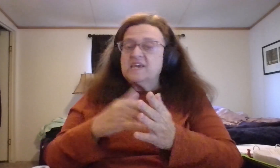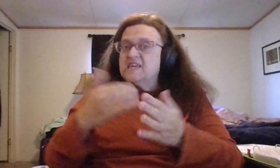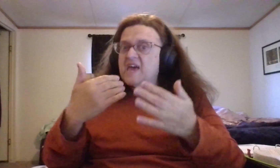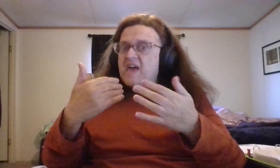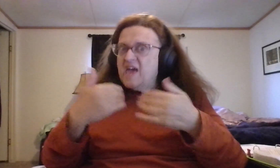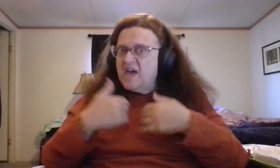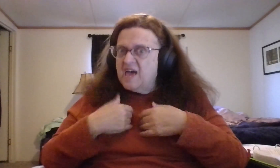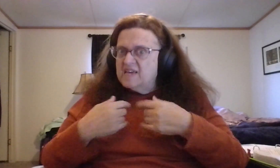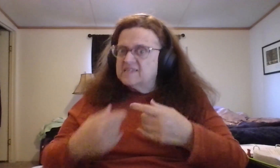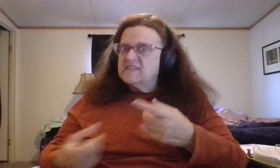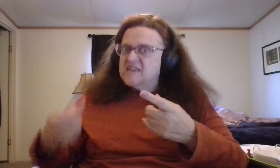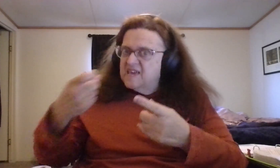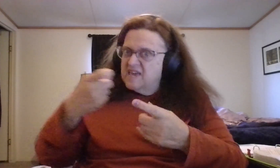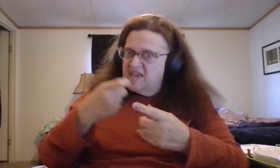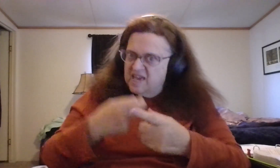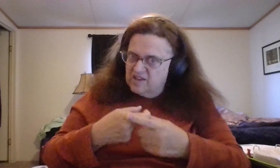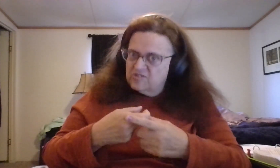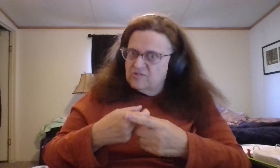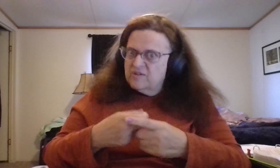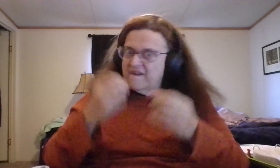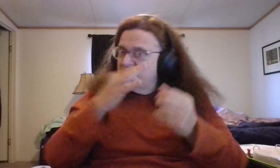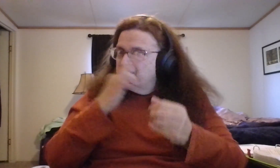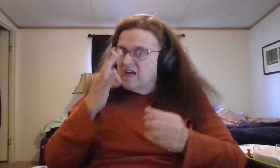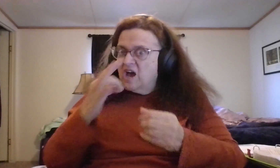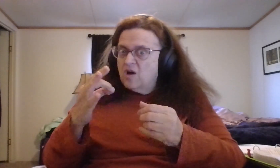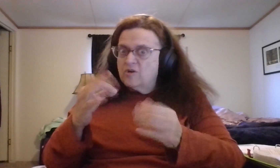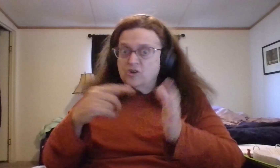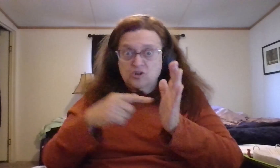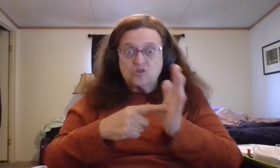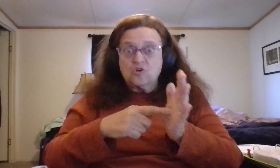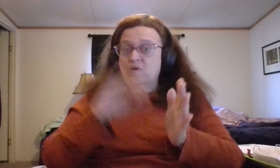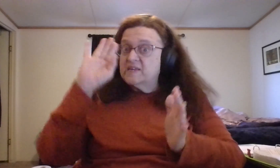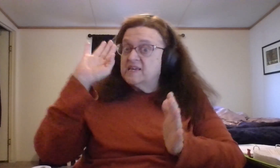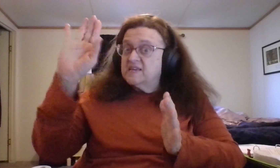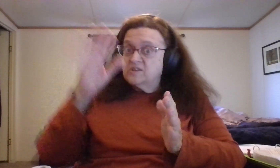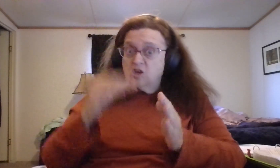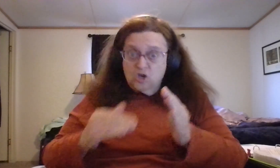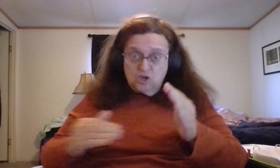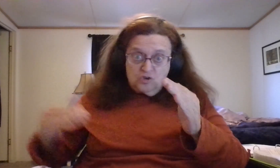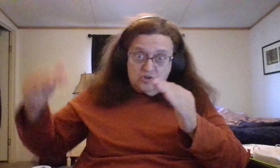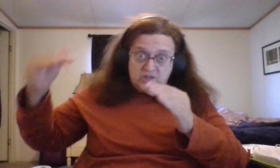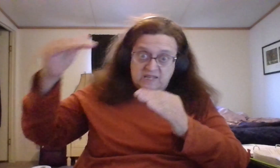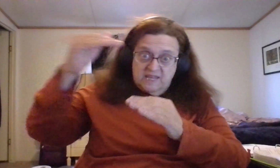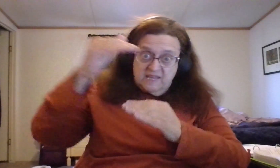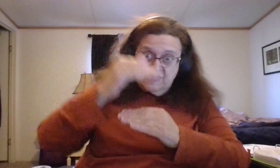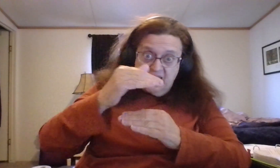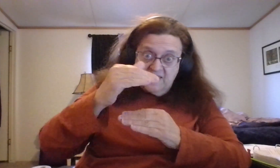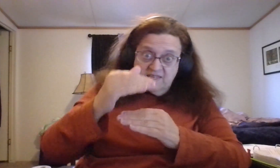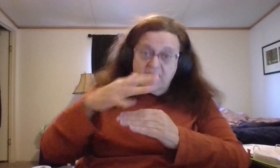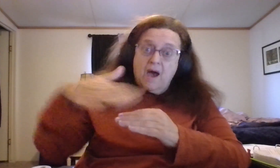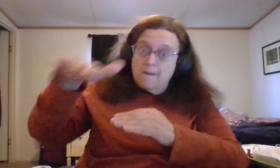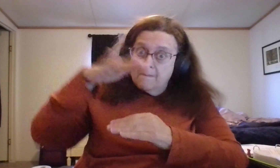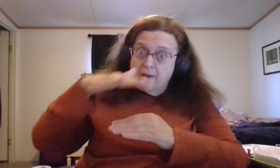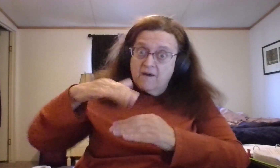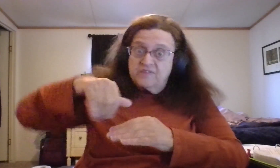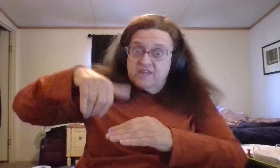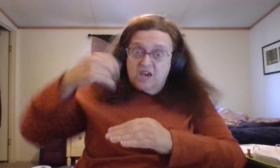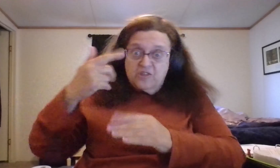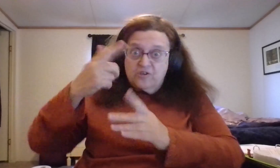flower showing his unique status above the other branches. The design